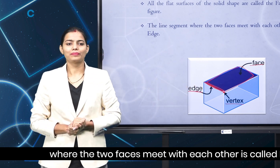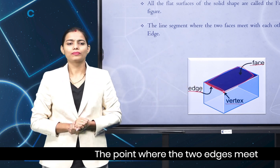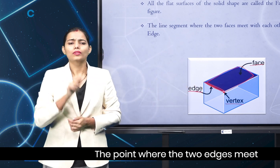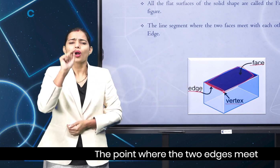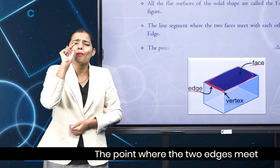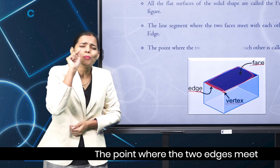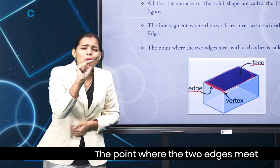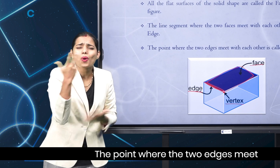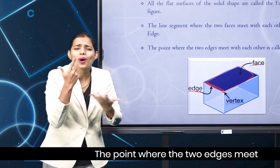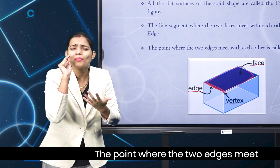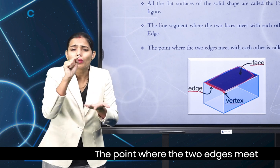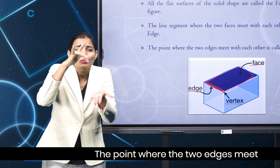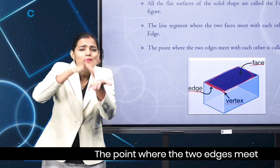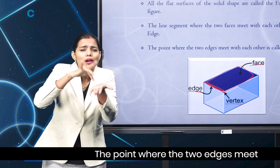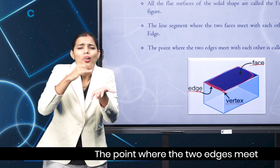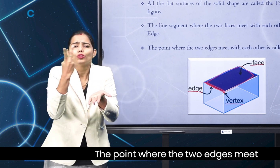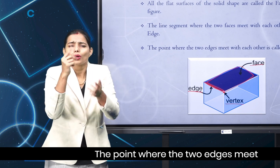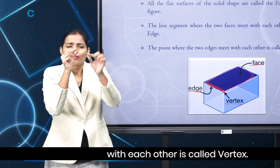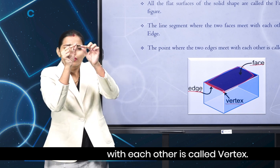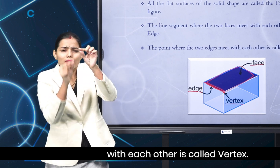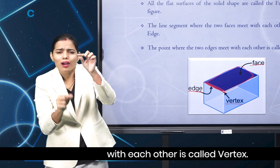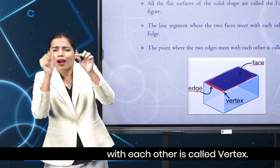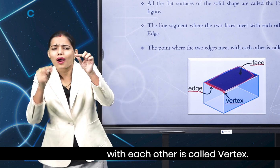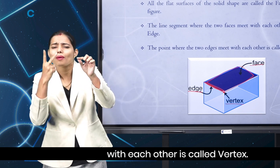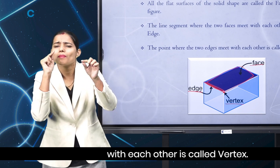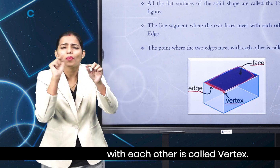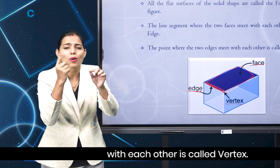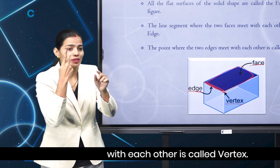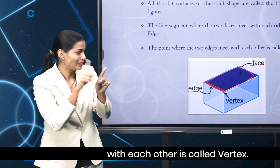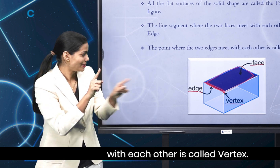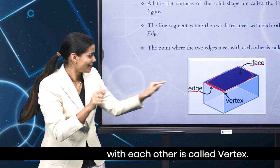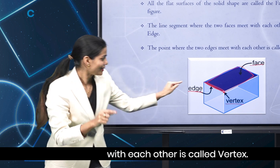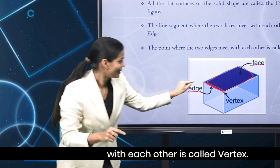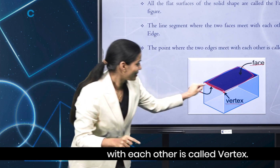The point where the two edges meet with each other is called vertex.